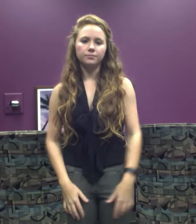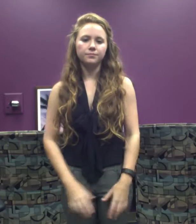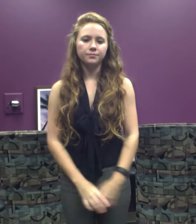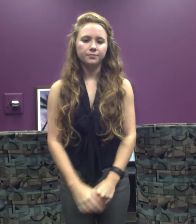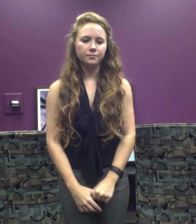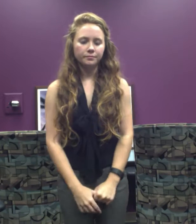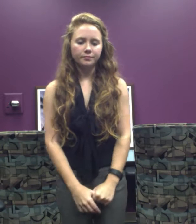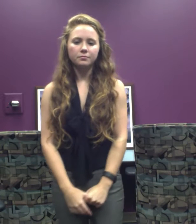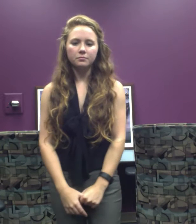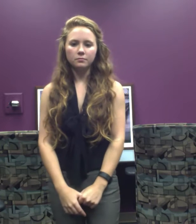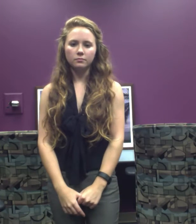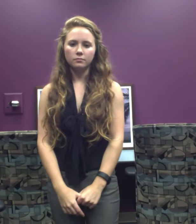Yes.